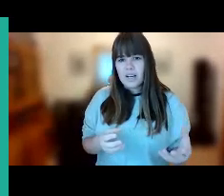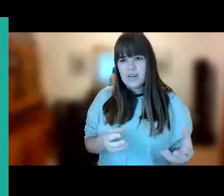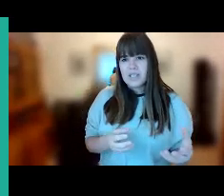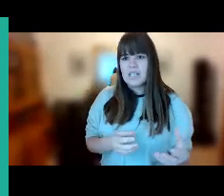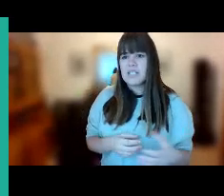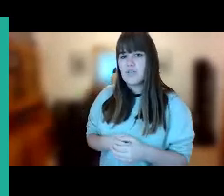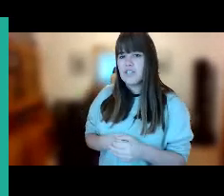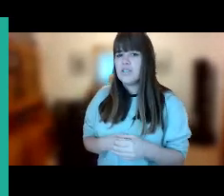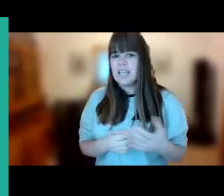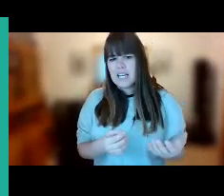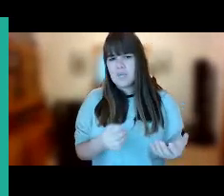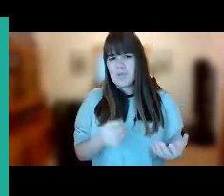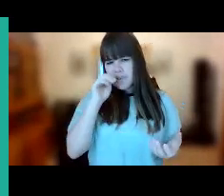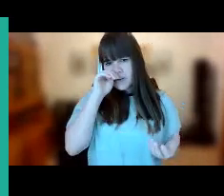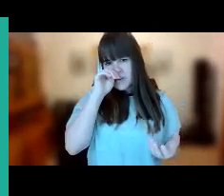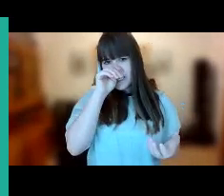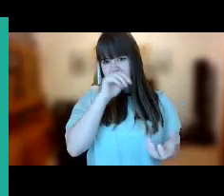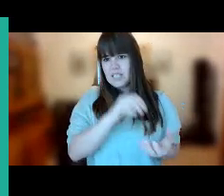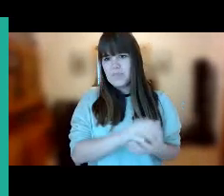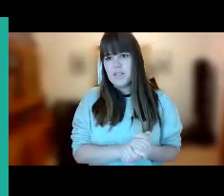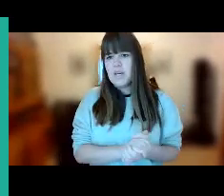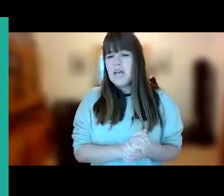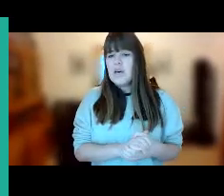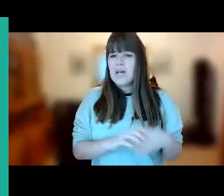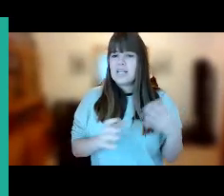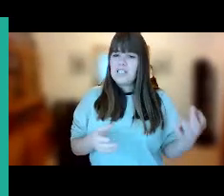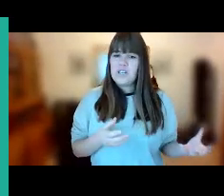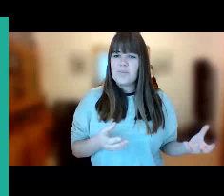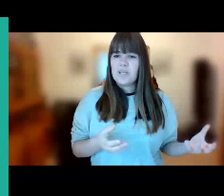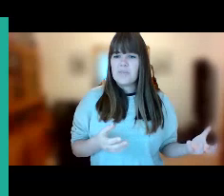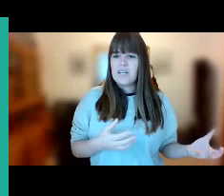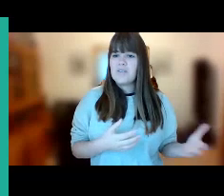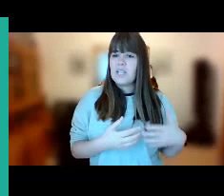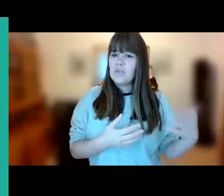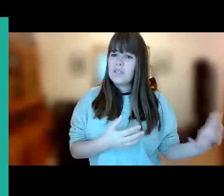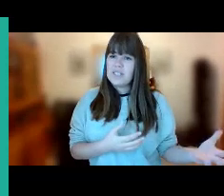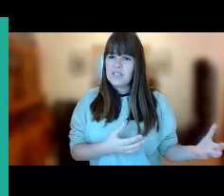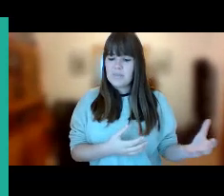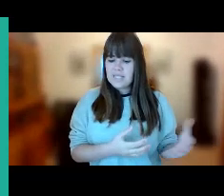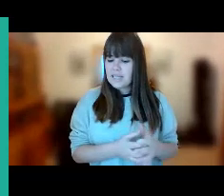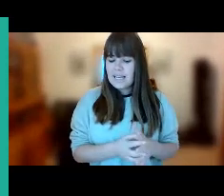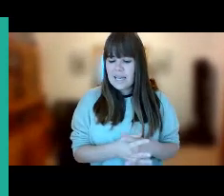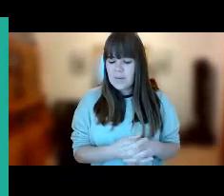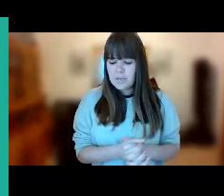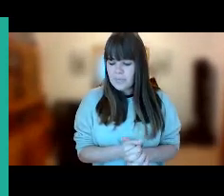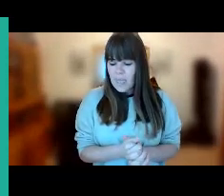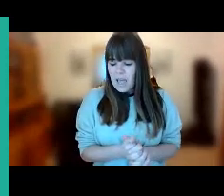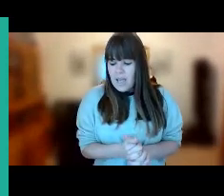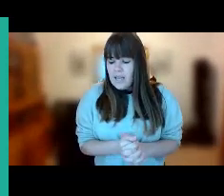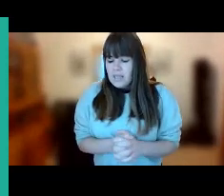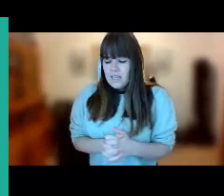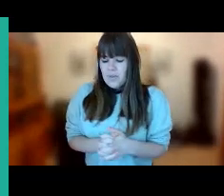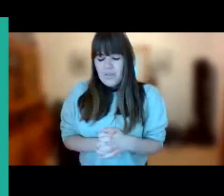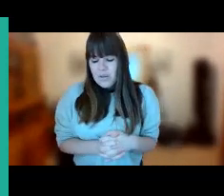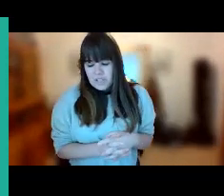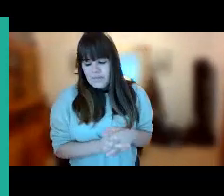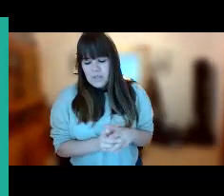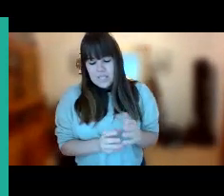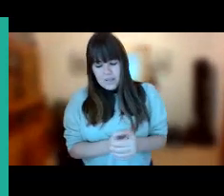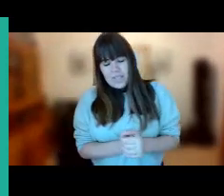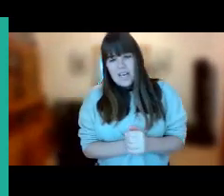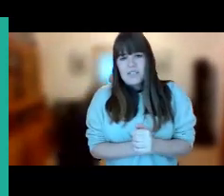to a diagnosis or choose any labels for anyone unless it's been personally chosen by themselves and they want us to use a particular label. So we